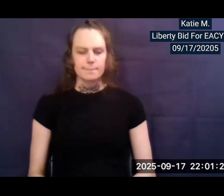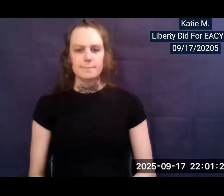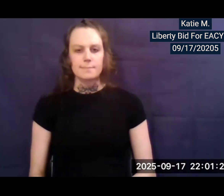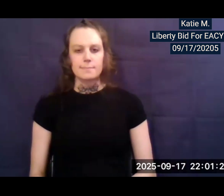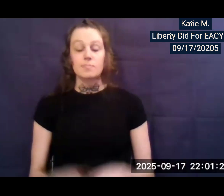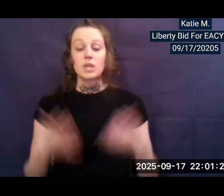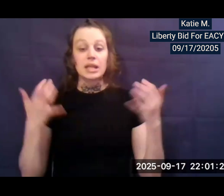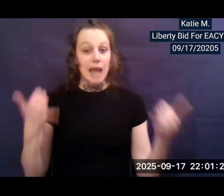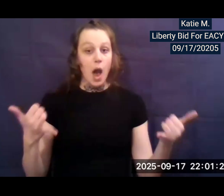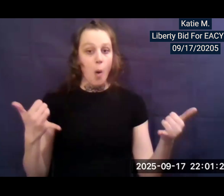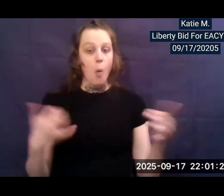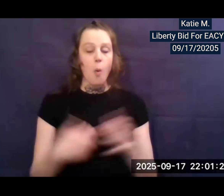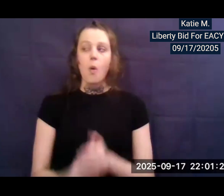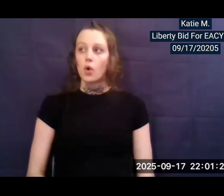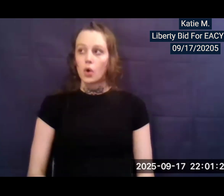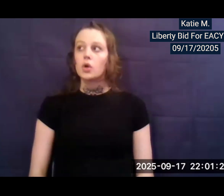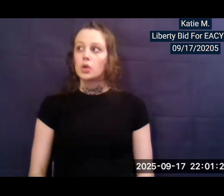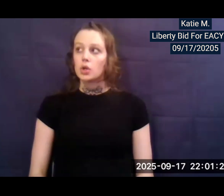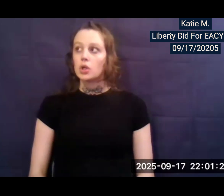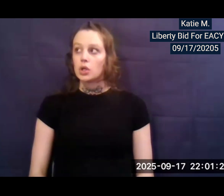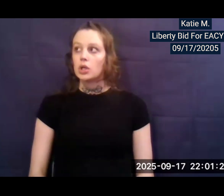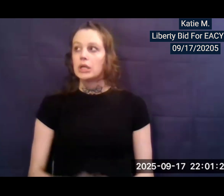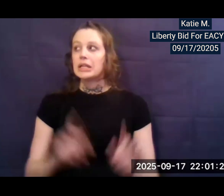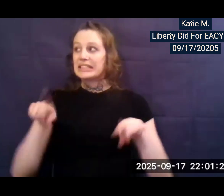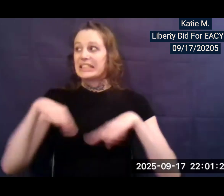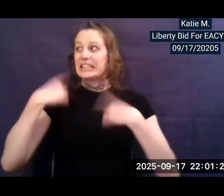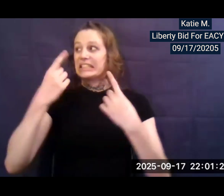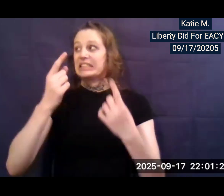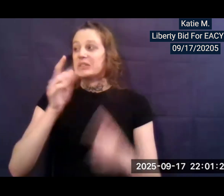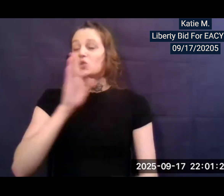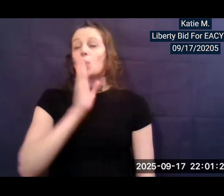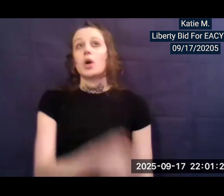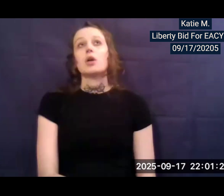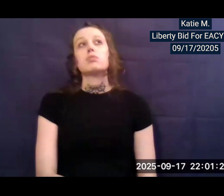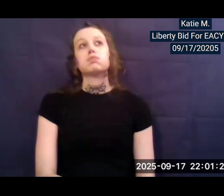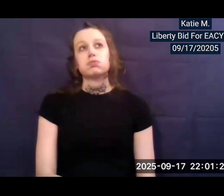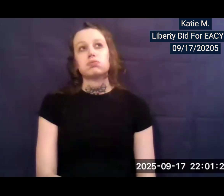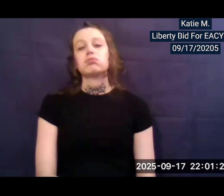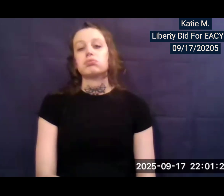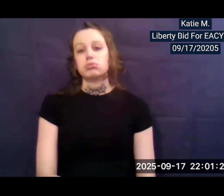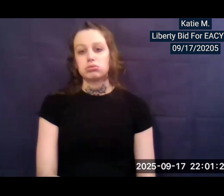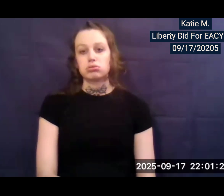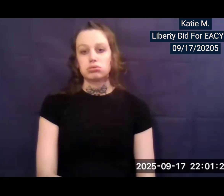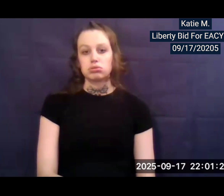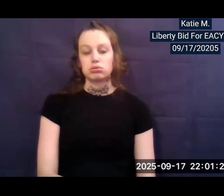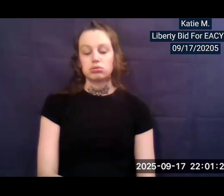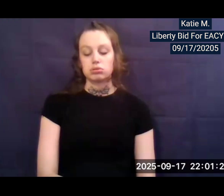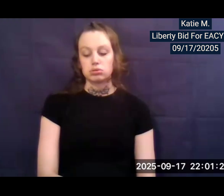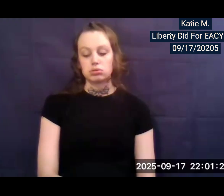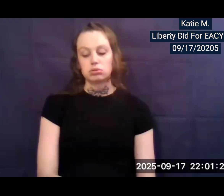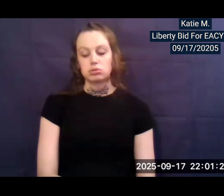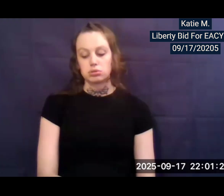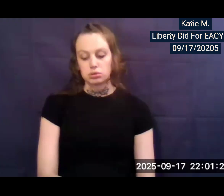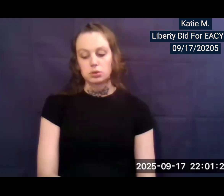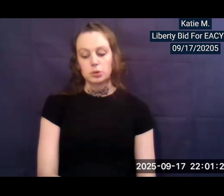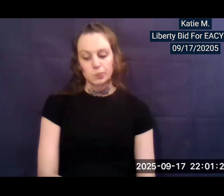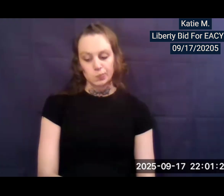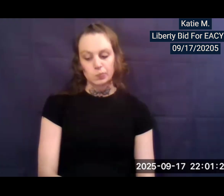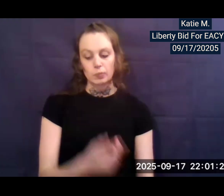now, what it's like since I've been sober. I got a little too, like I did my steps. I was